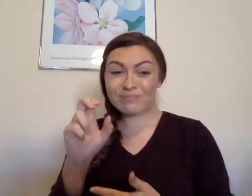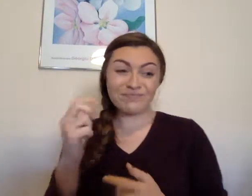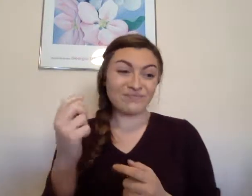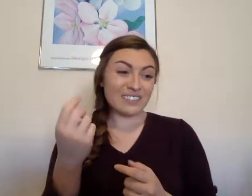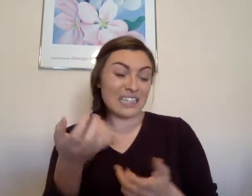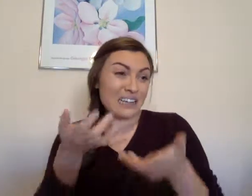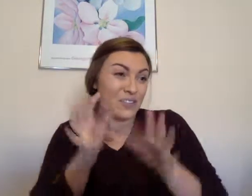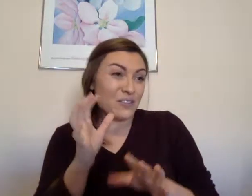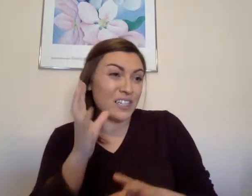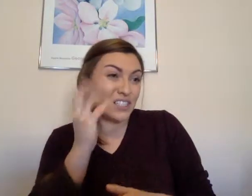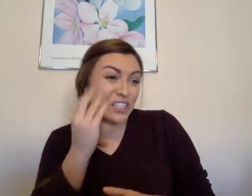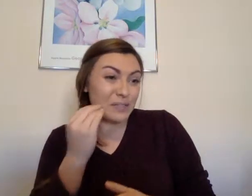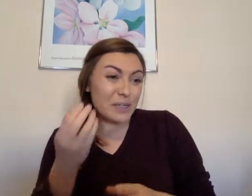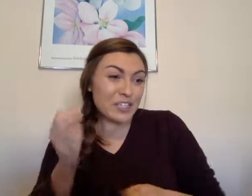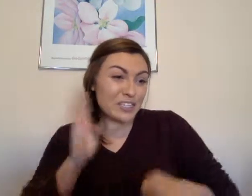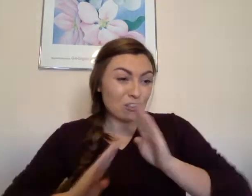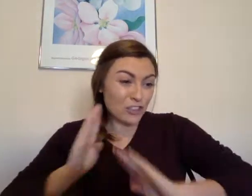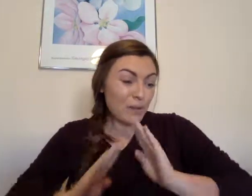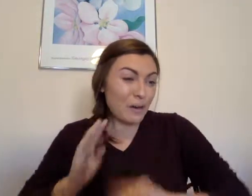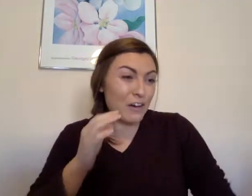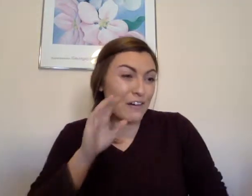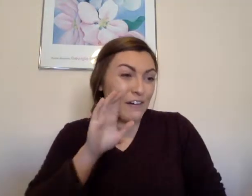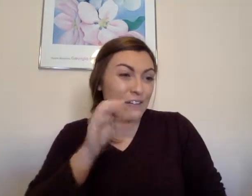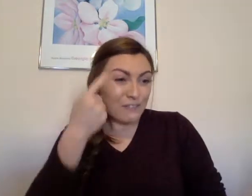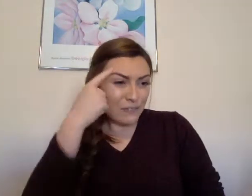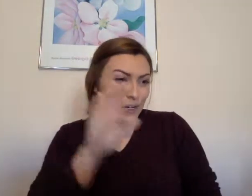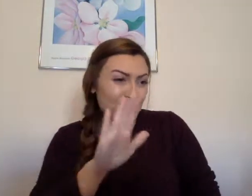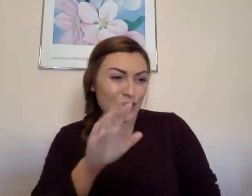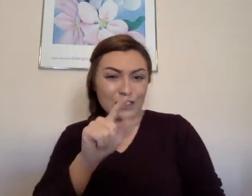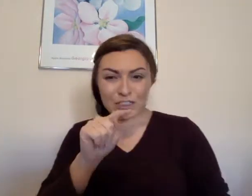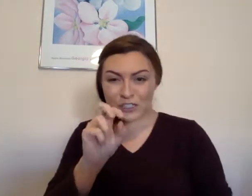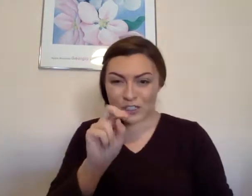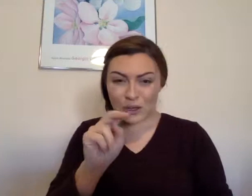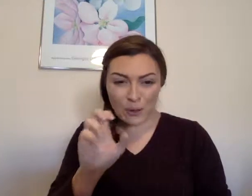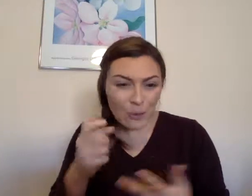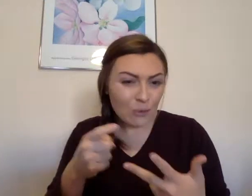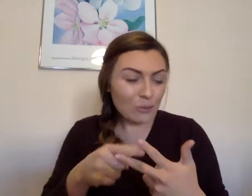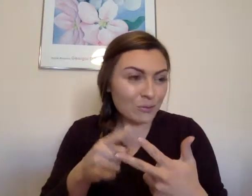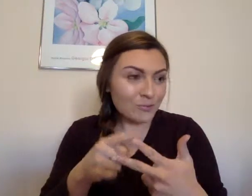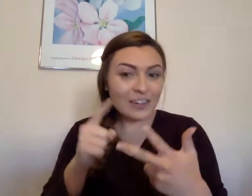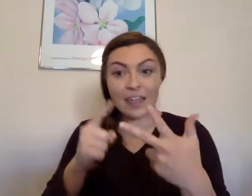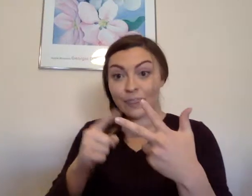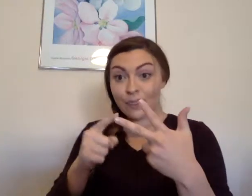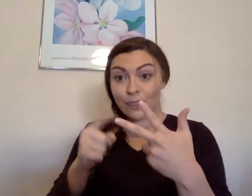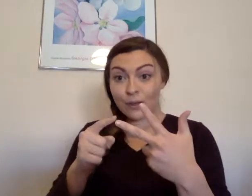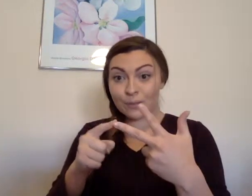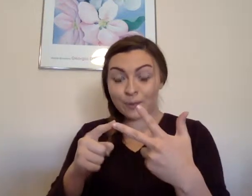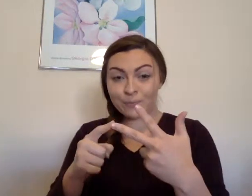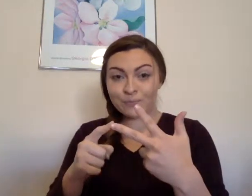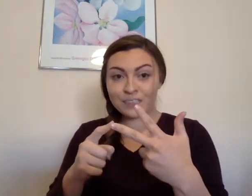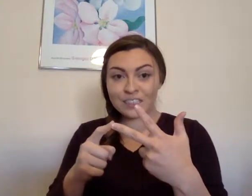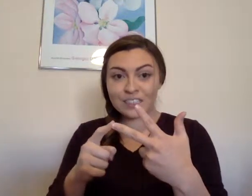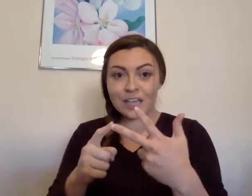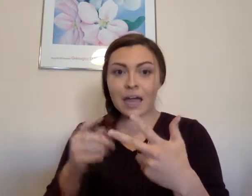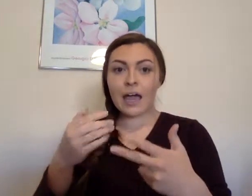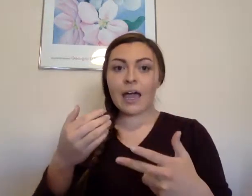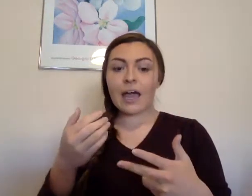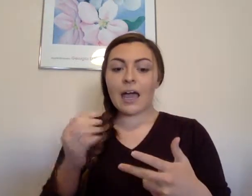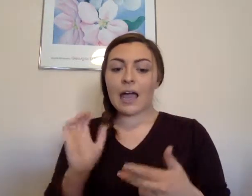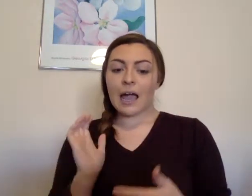voice? Yeah, it has messages with it. And the third part is our gestures or our body